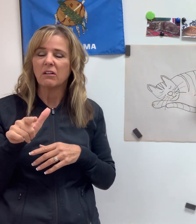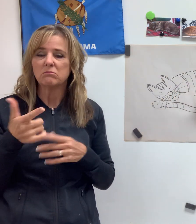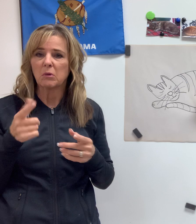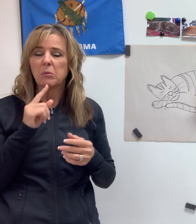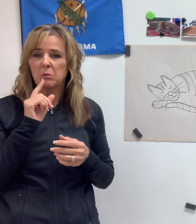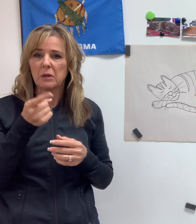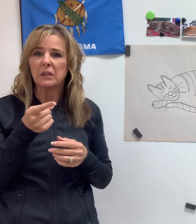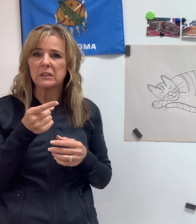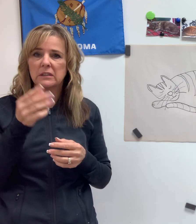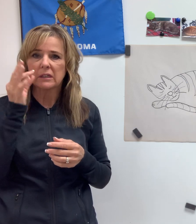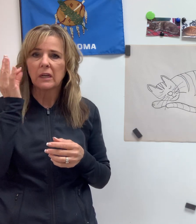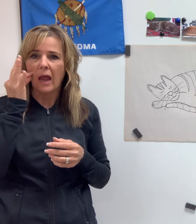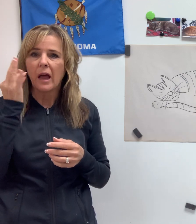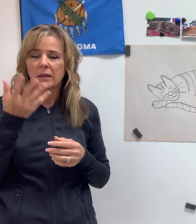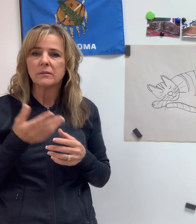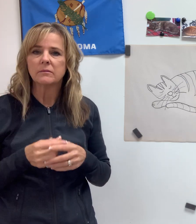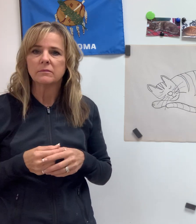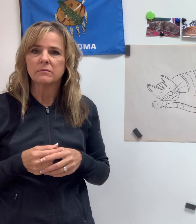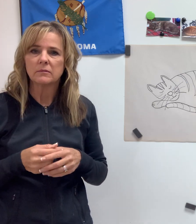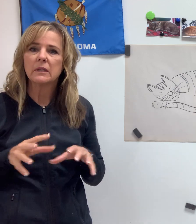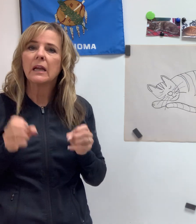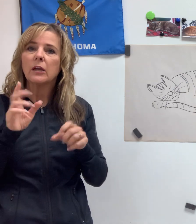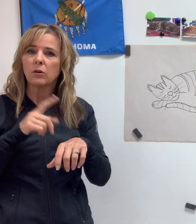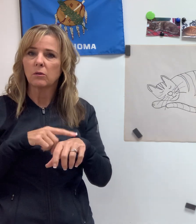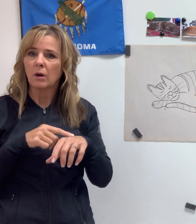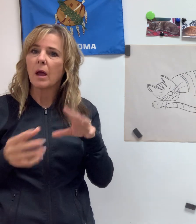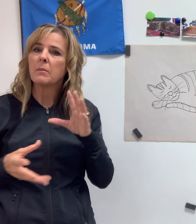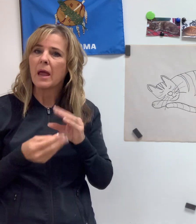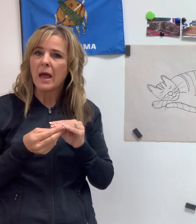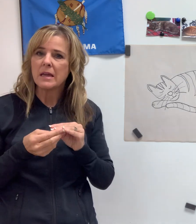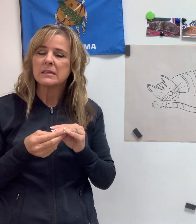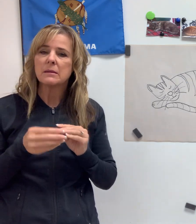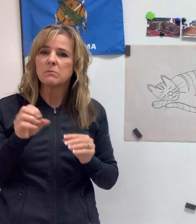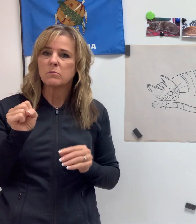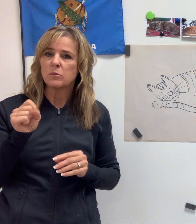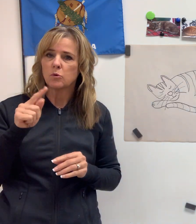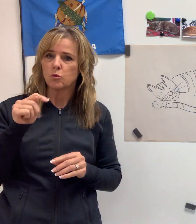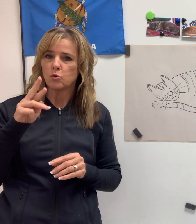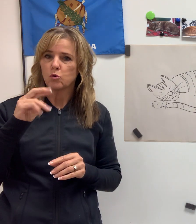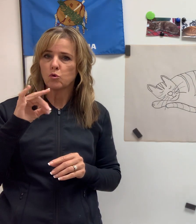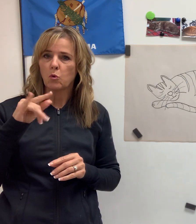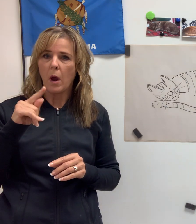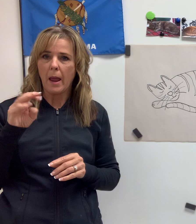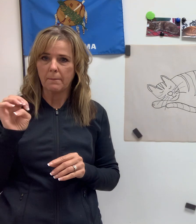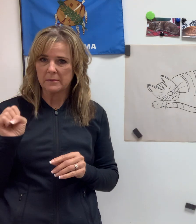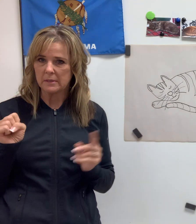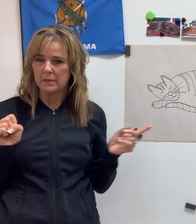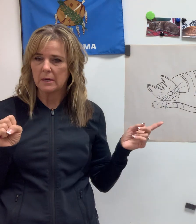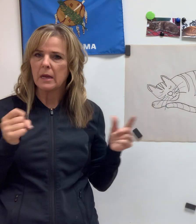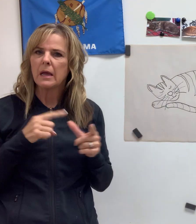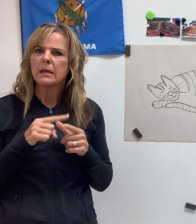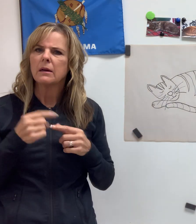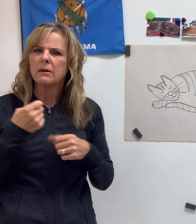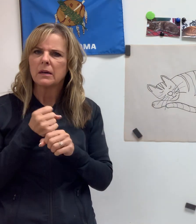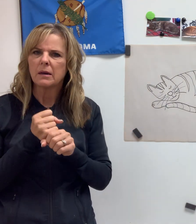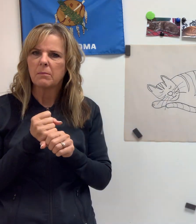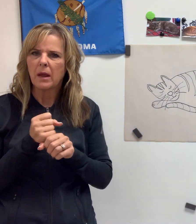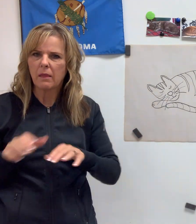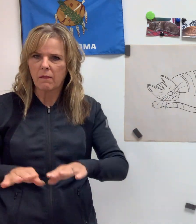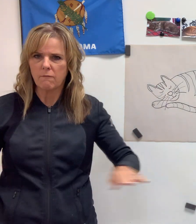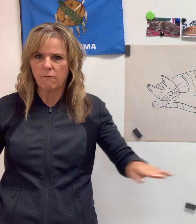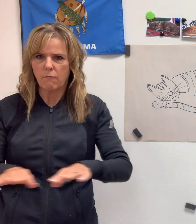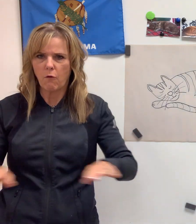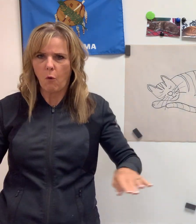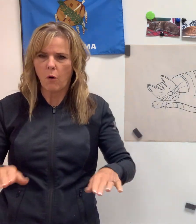very realistic. So take your time and add some stripes. And then we need to make the floor for